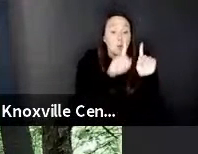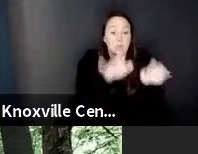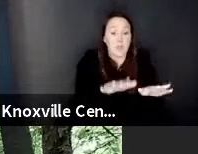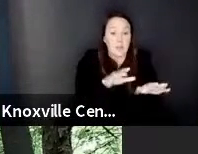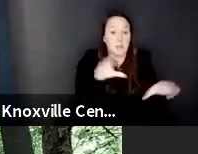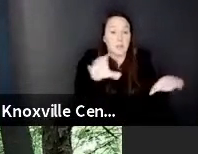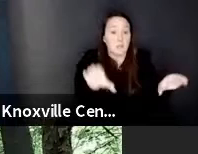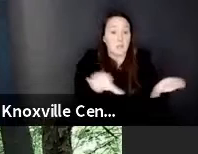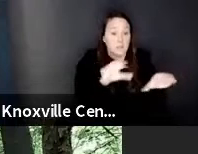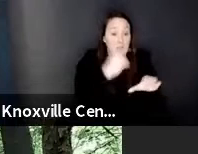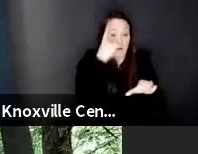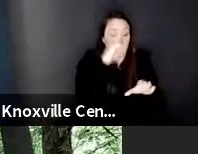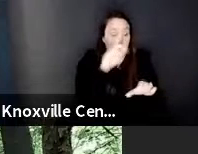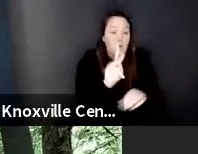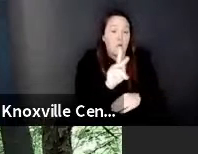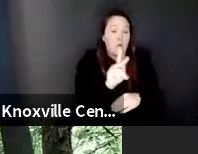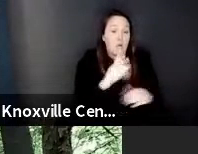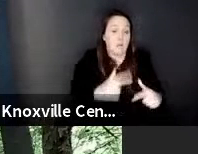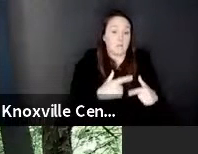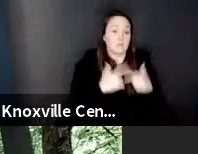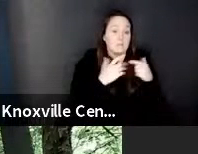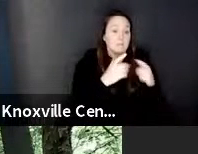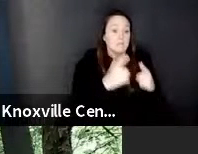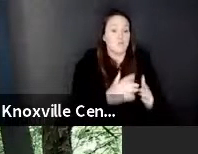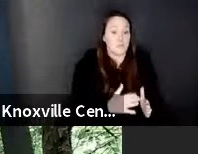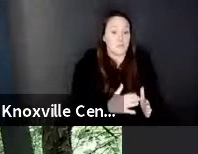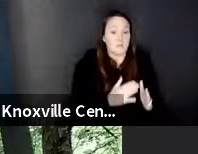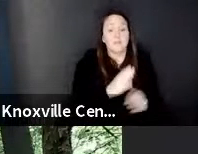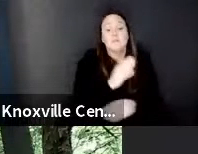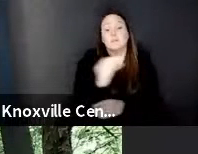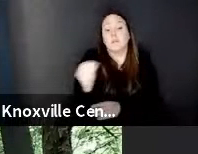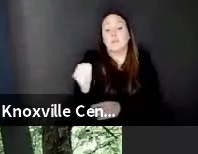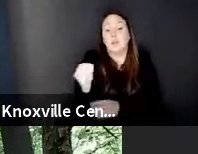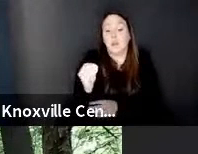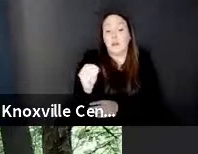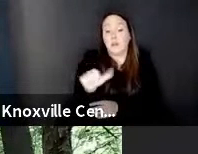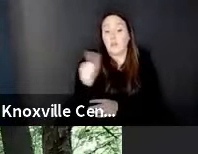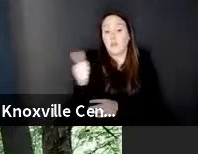residents, and another for the average time between specimen collection and lab report data.